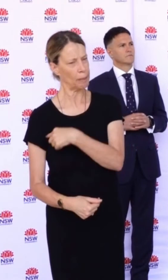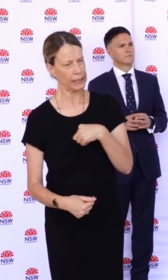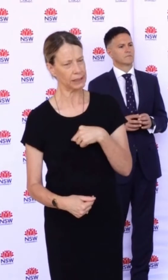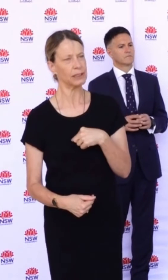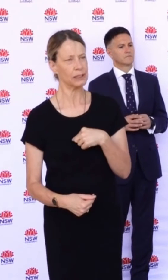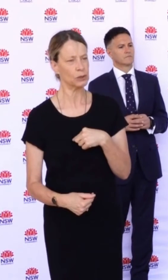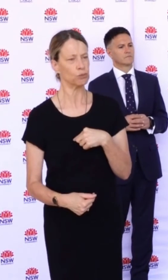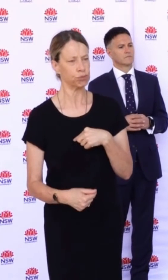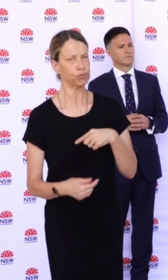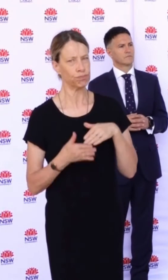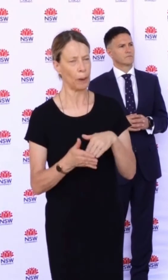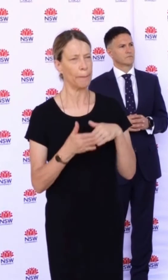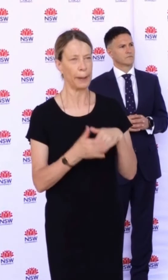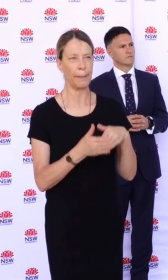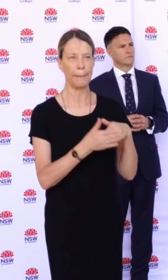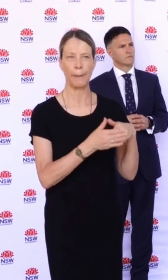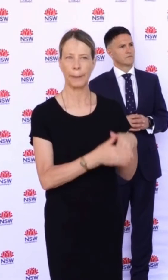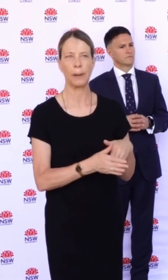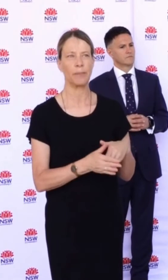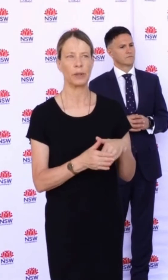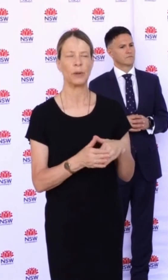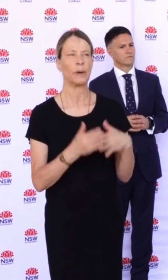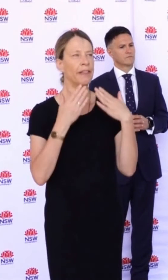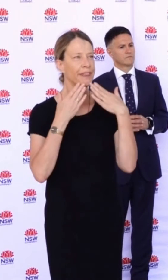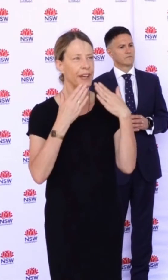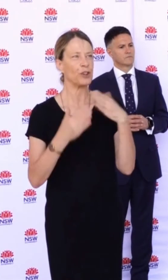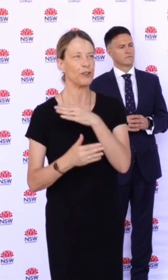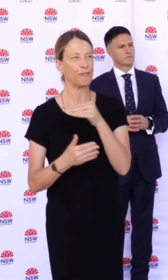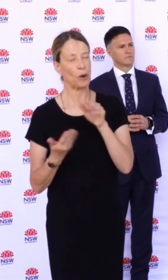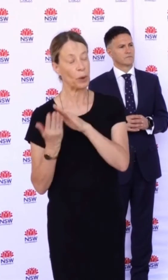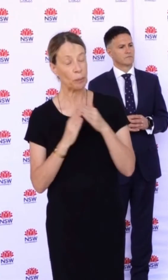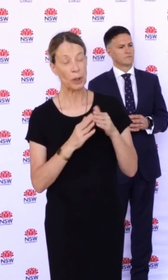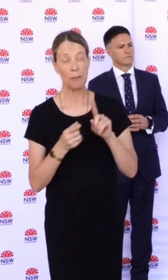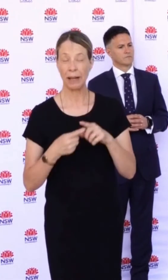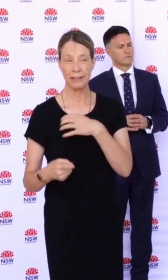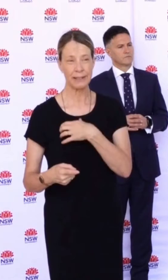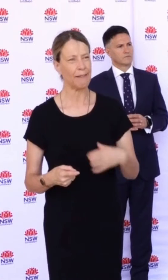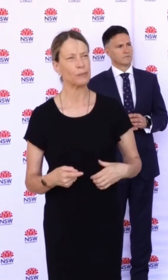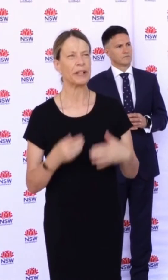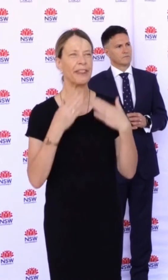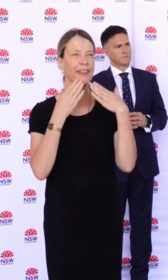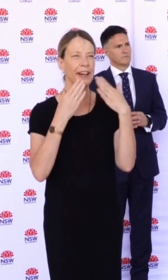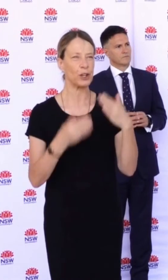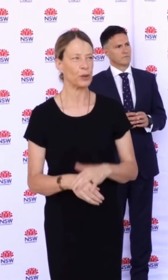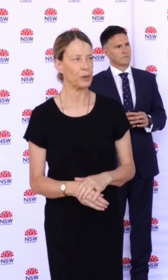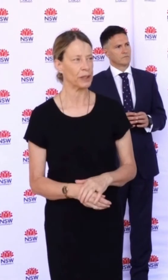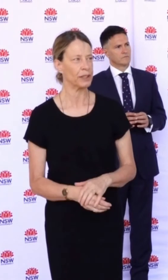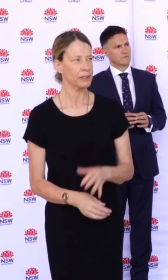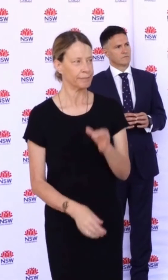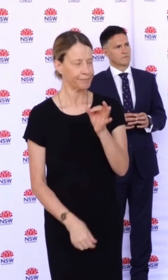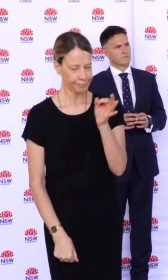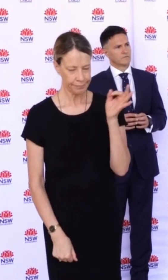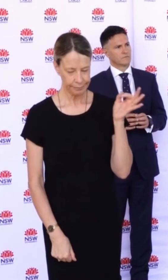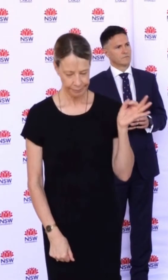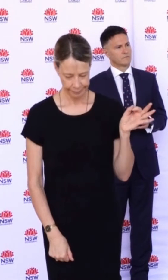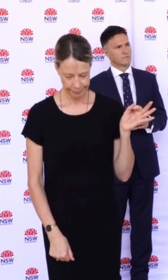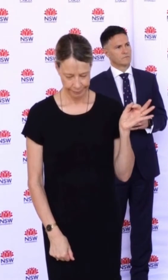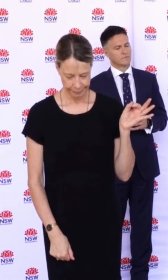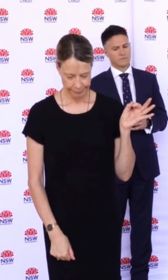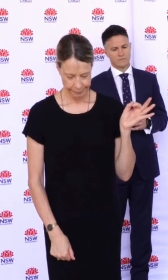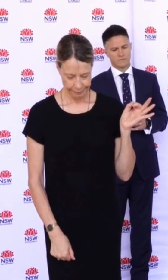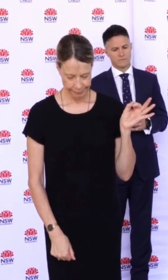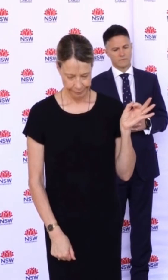was reflecting on this a little earlier today, that we've all come just to accept the fact that there are thousands of health staff at the front line still working on